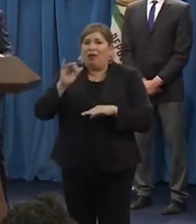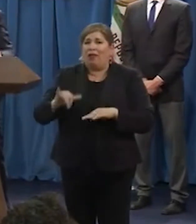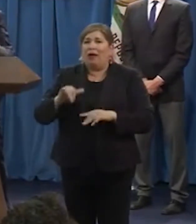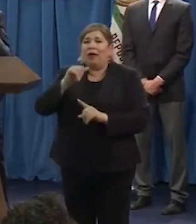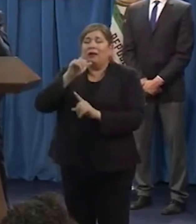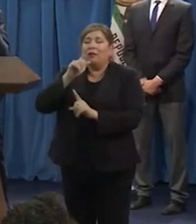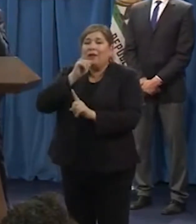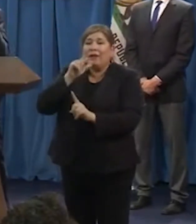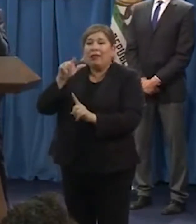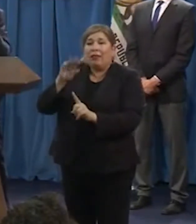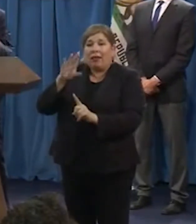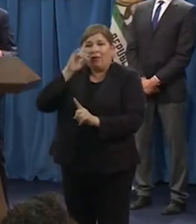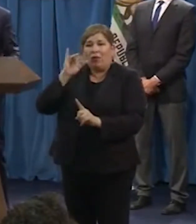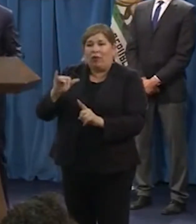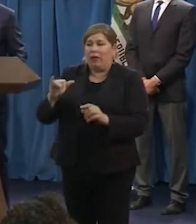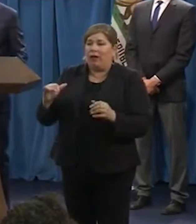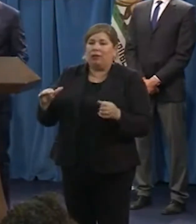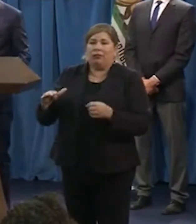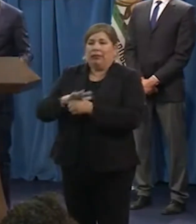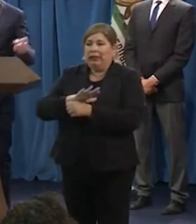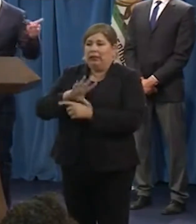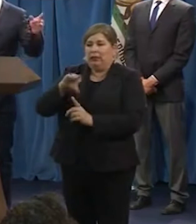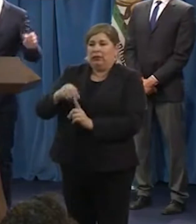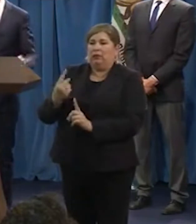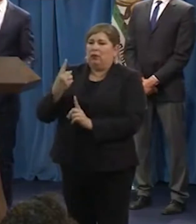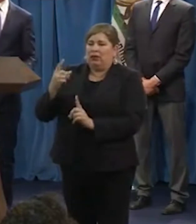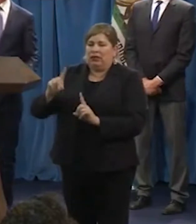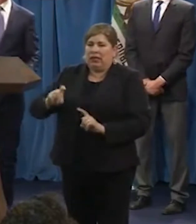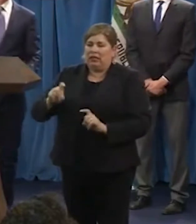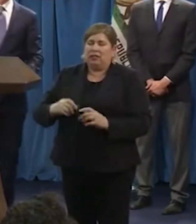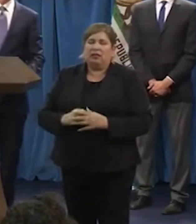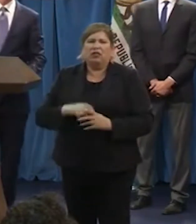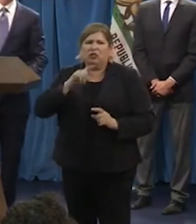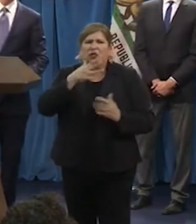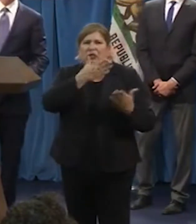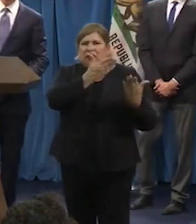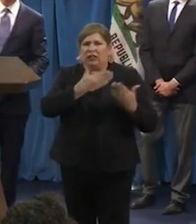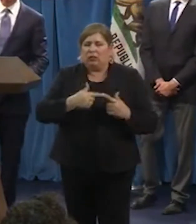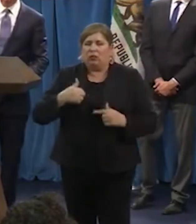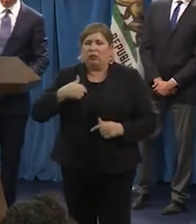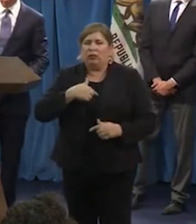labs for these completely integrated tests. Can you put in there,